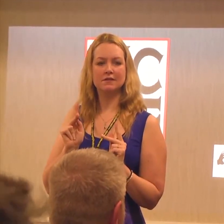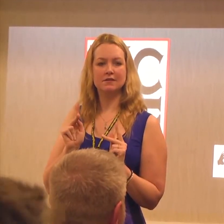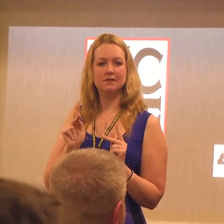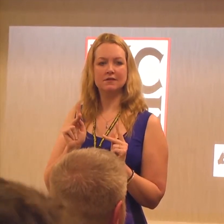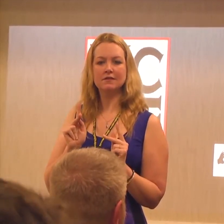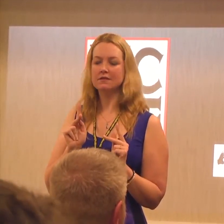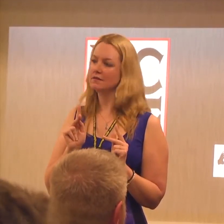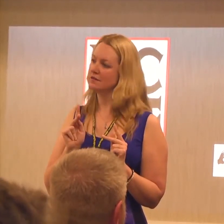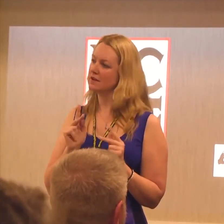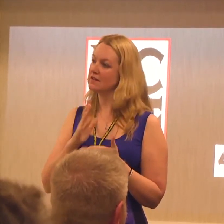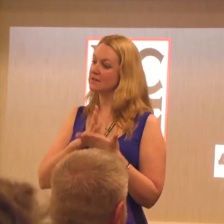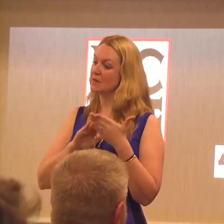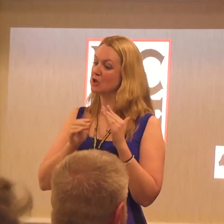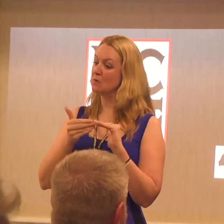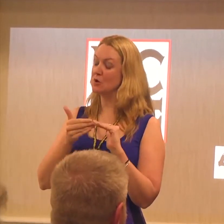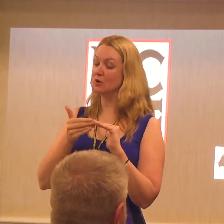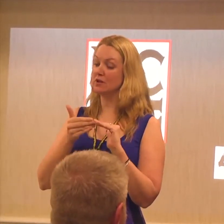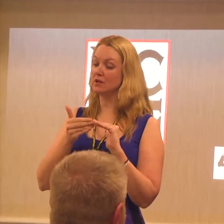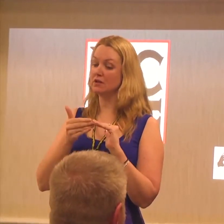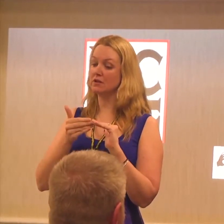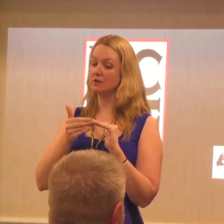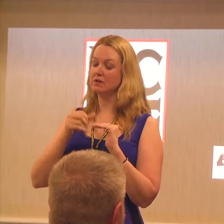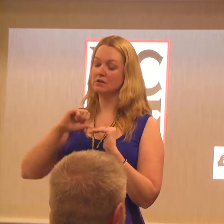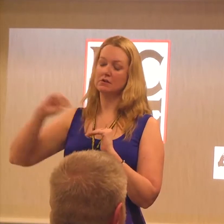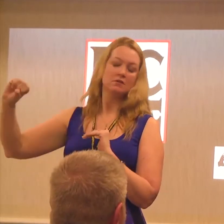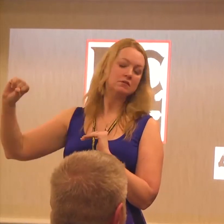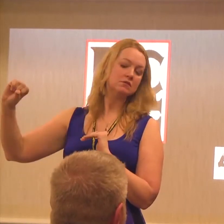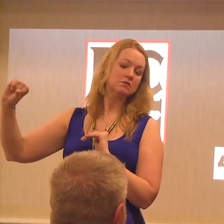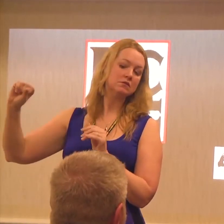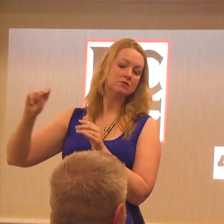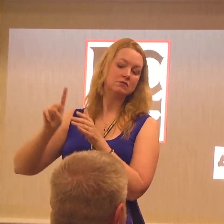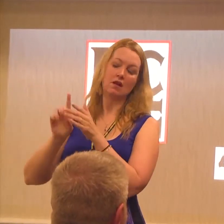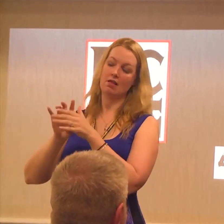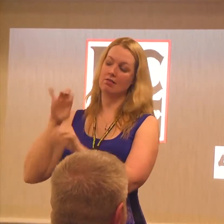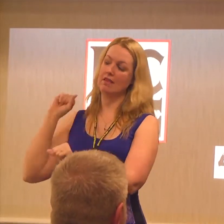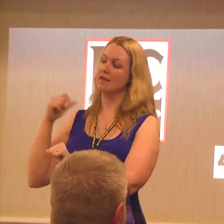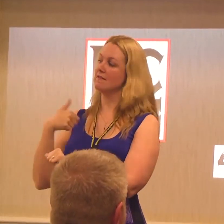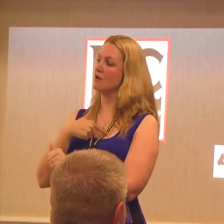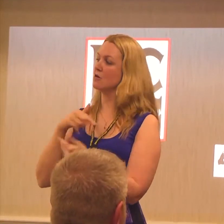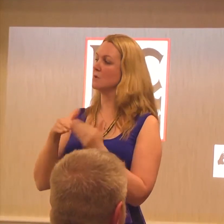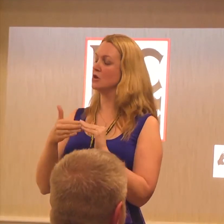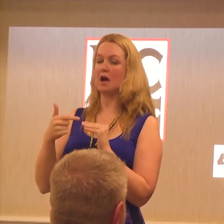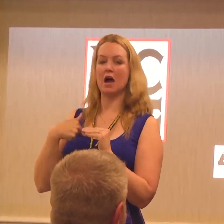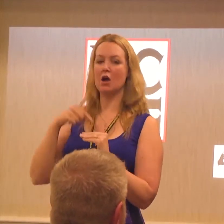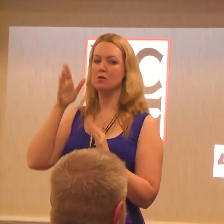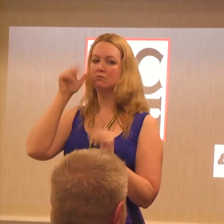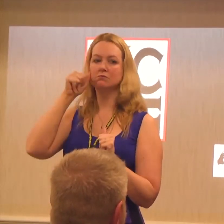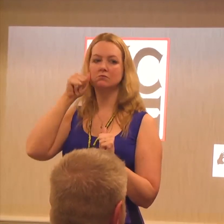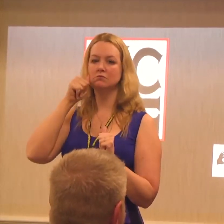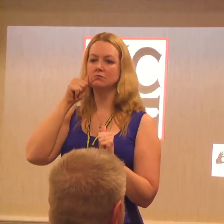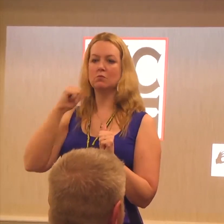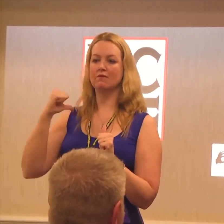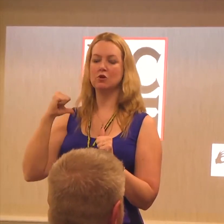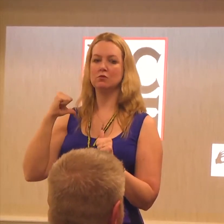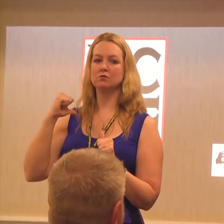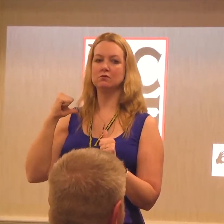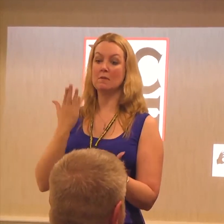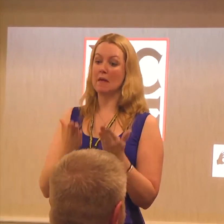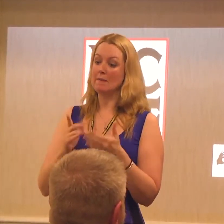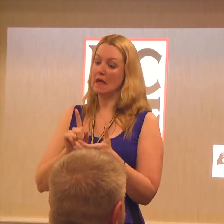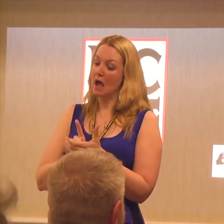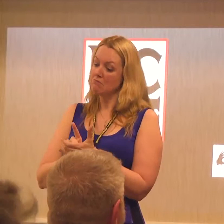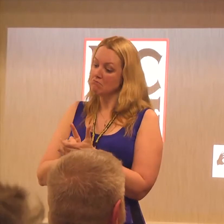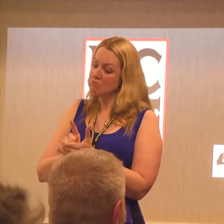Unlike some in the community who are turning away from our community, I will not. I may back away at some point in the next 30